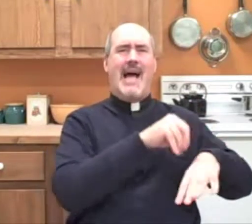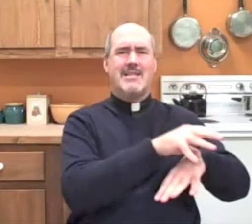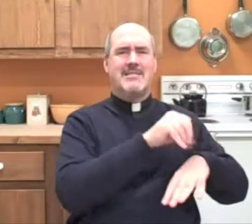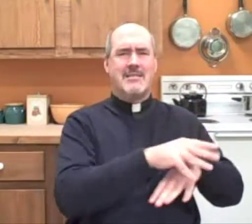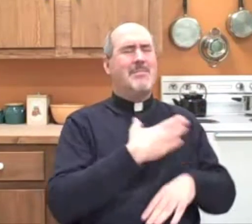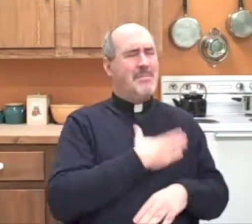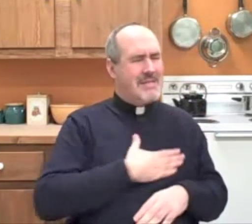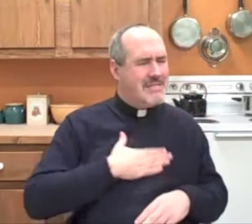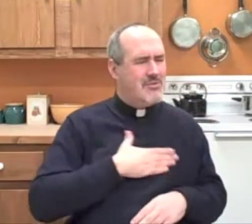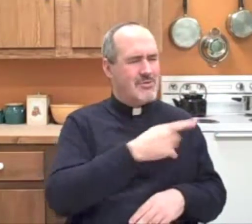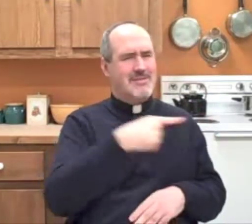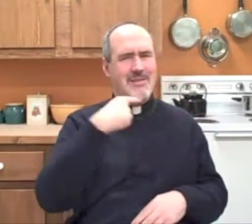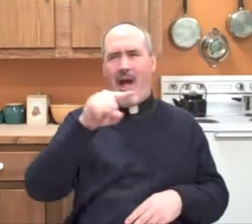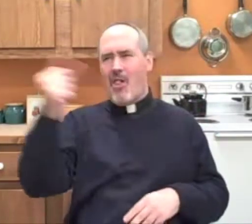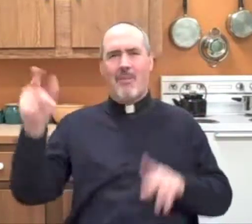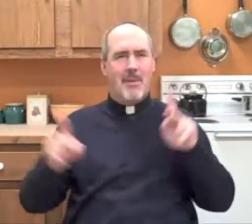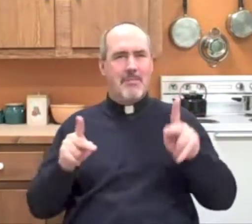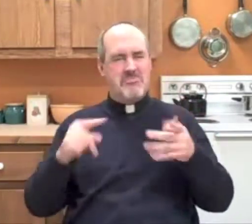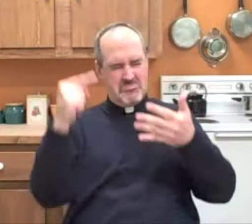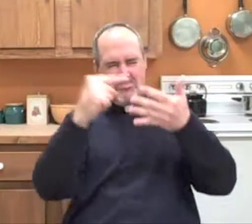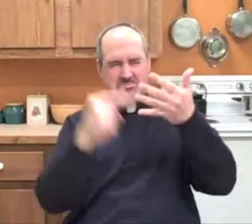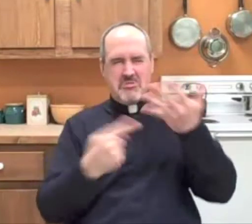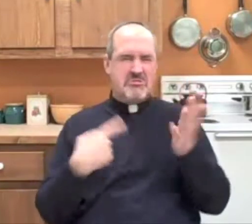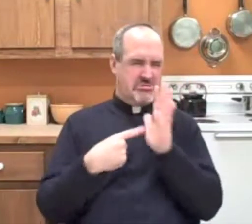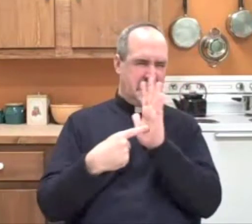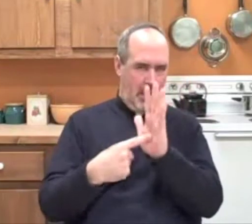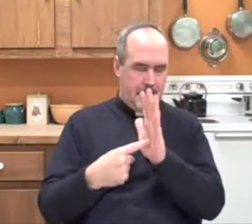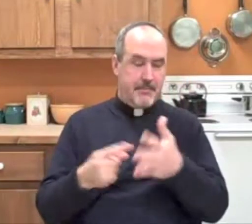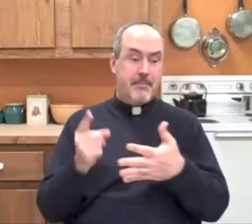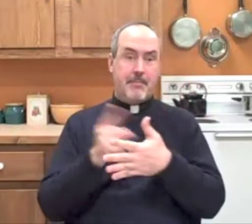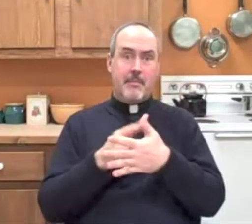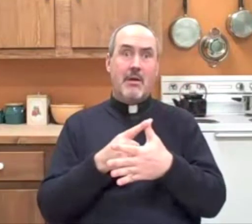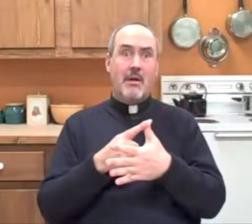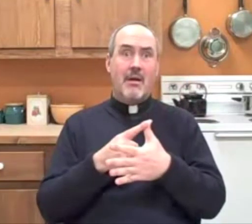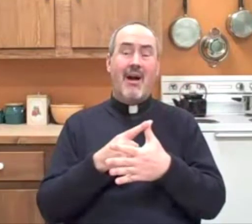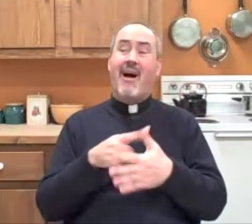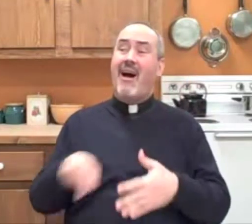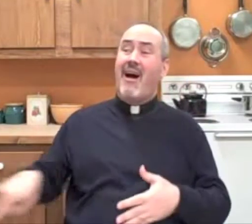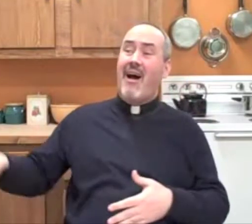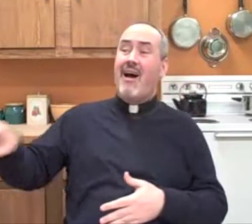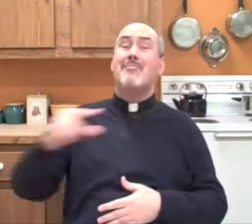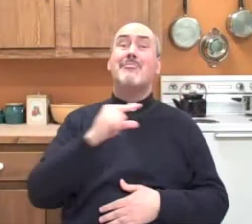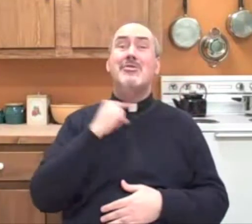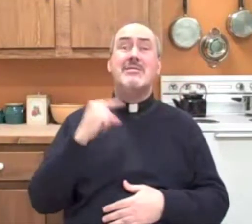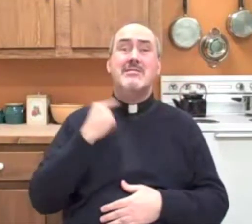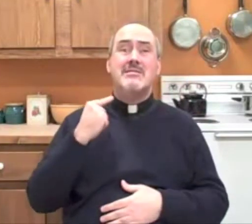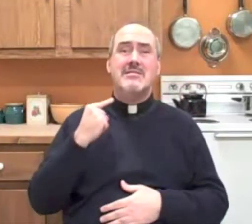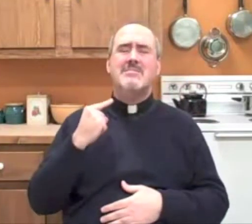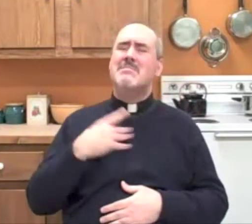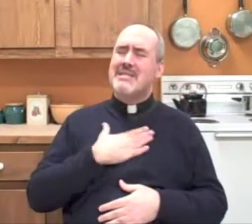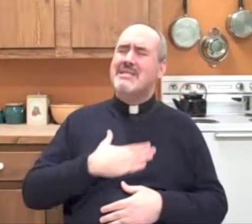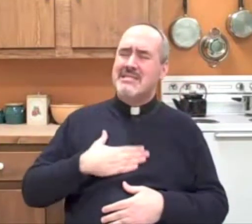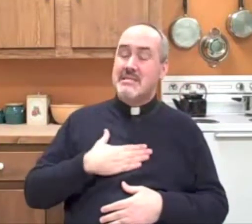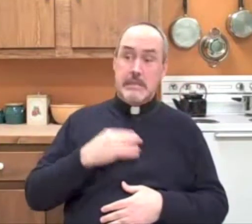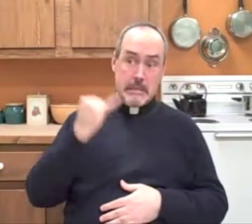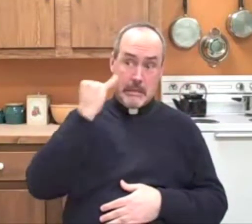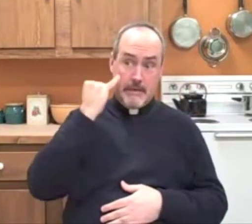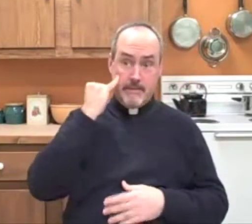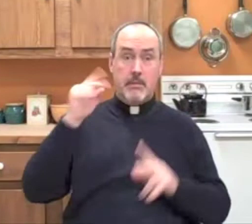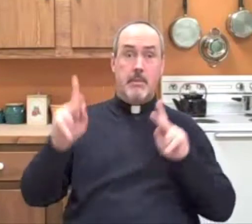other advice. For example, one of the things she shared with her was to please tell the priests that